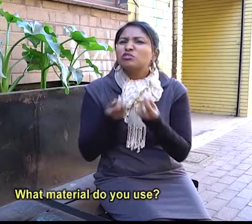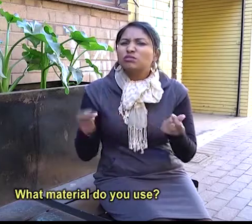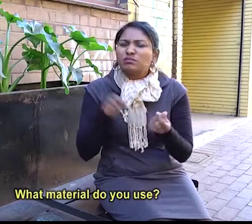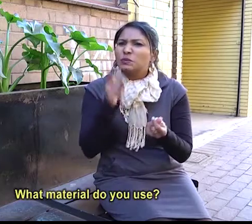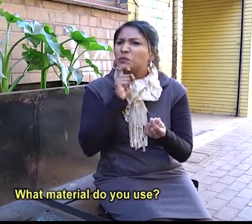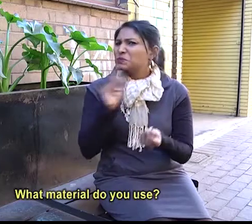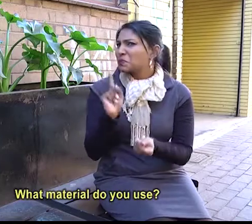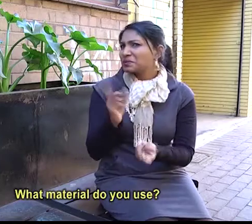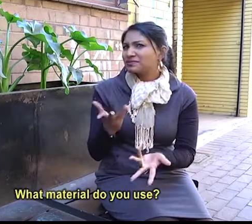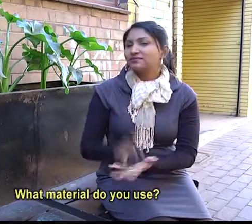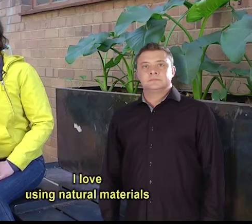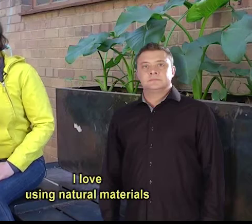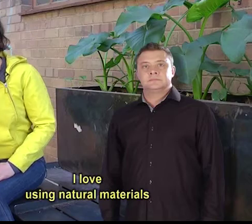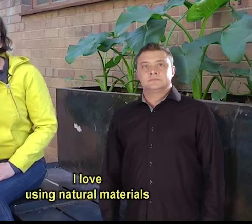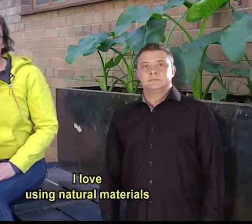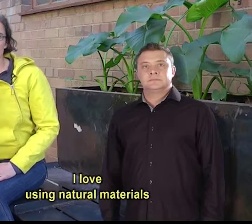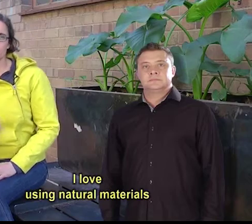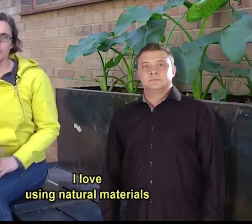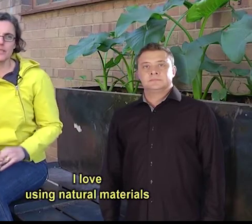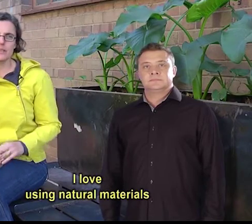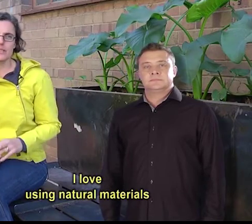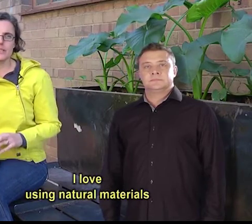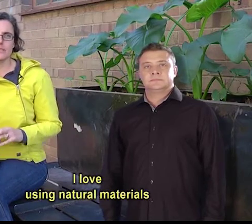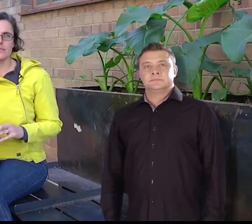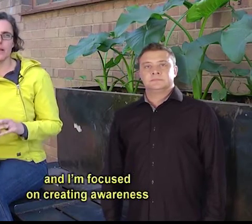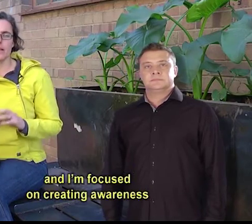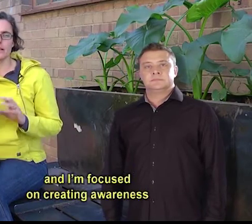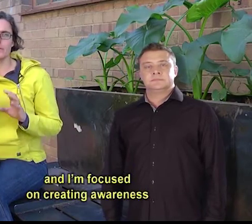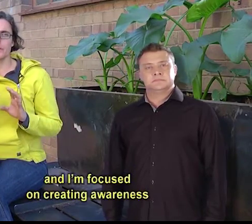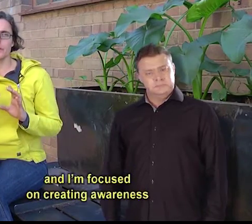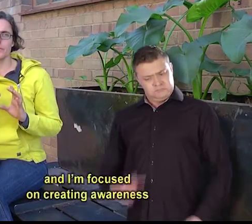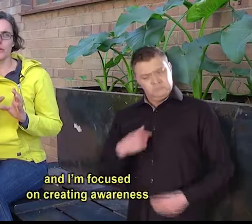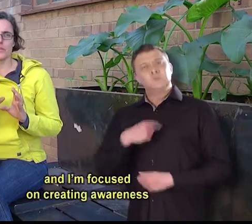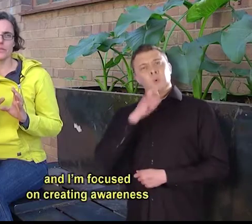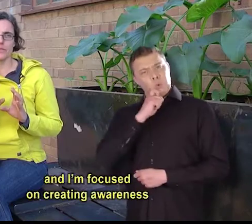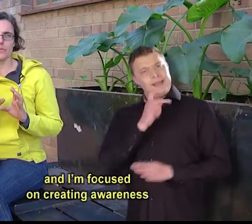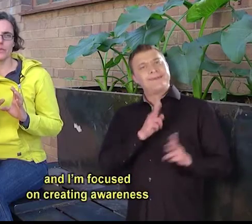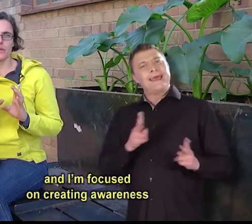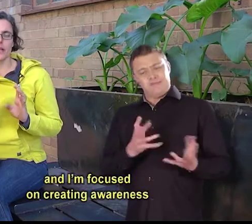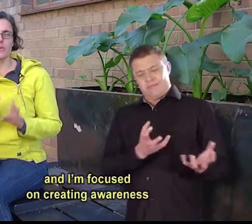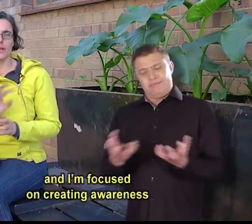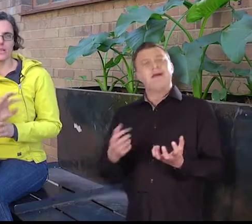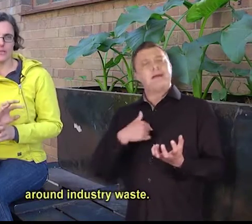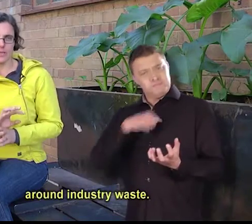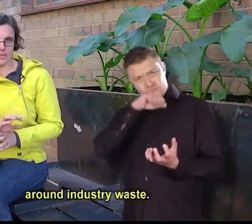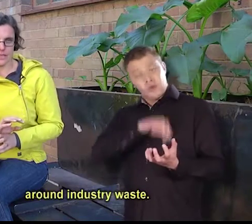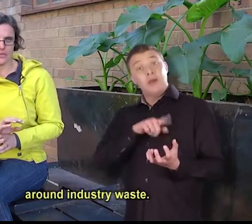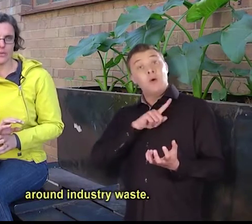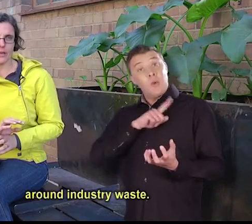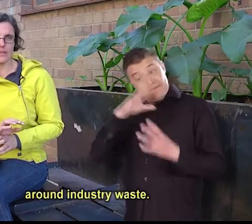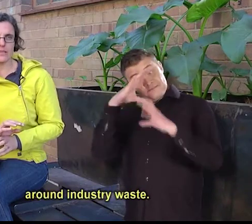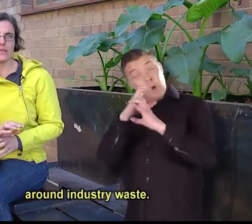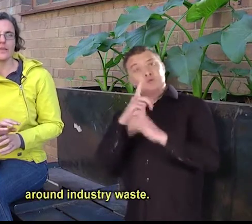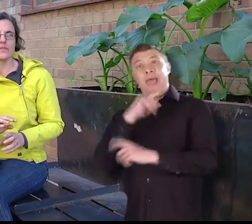What material do you use? I love using natural materials, and I'm very focused to create awareness around